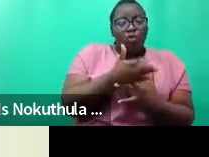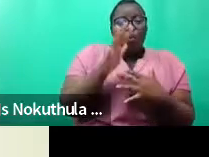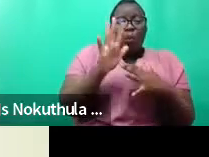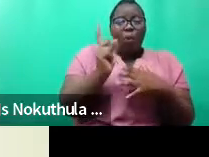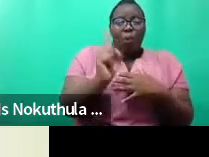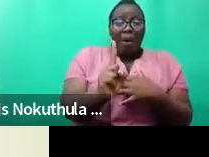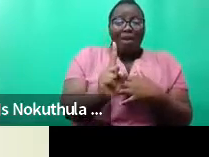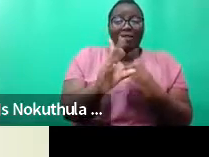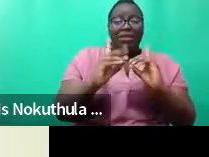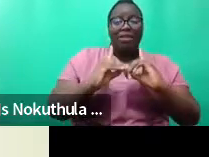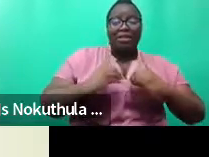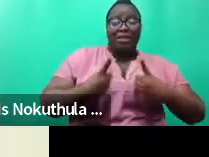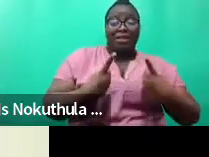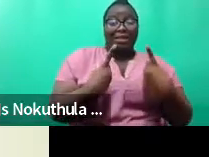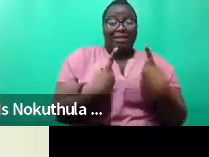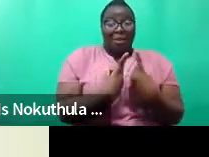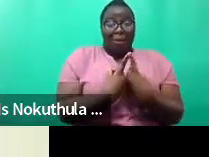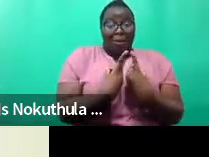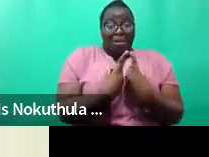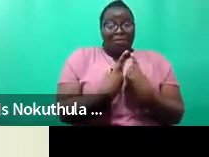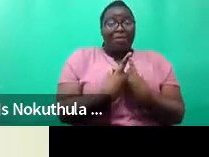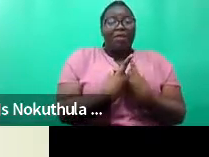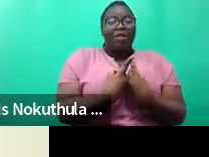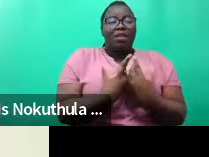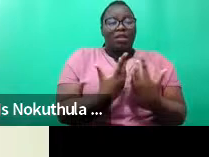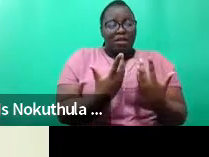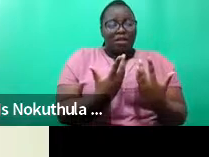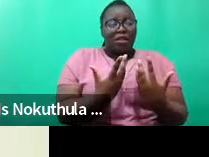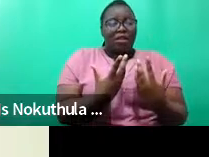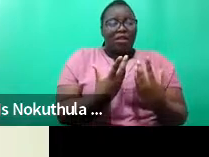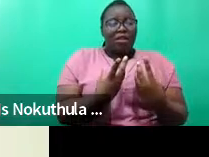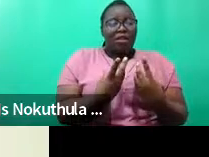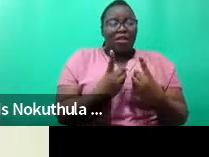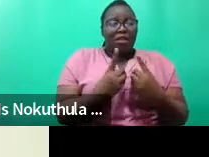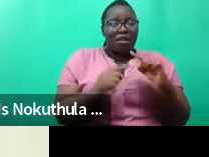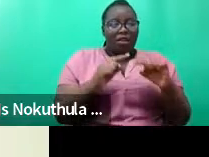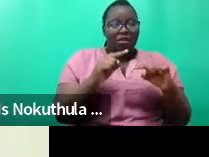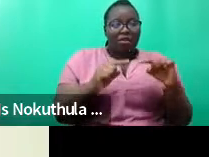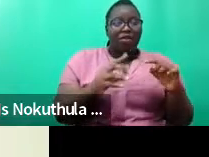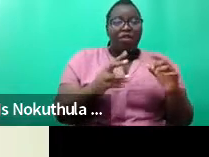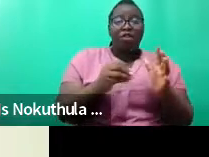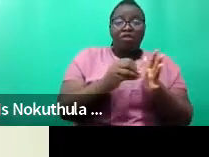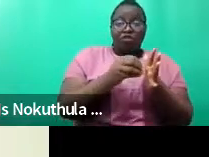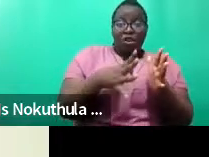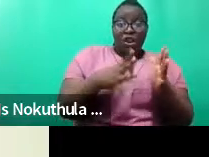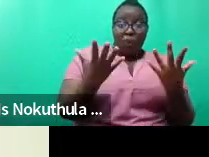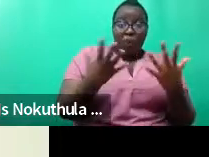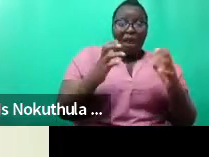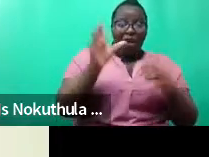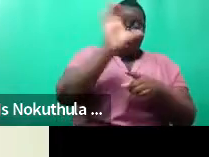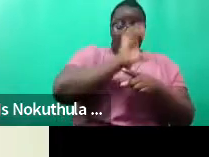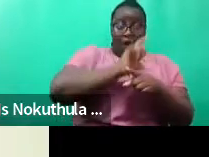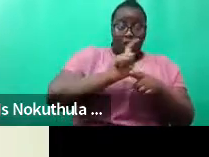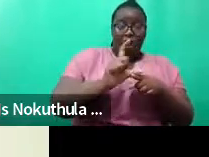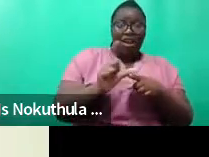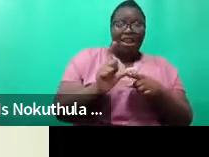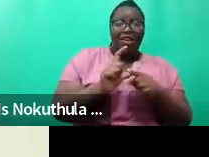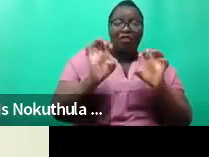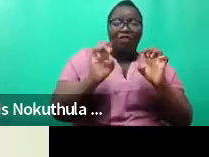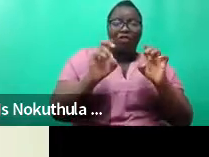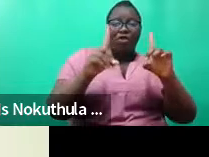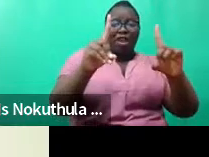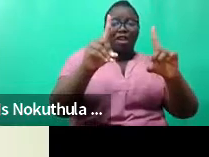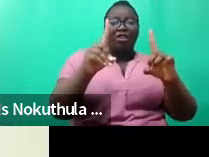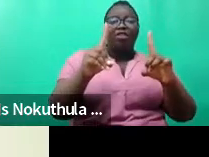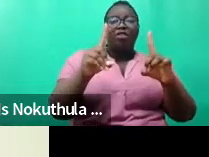Department of Student Affairs at the Lesotho College of Education, and sat